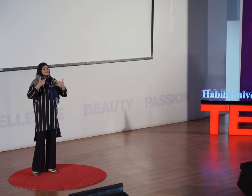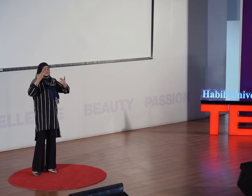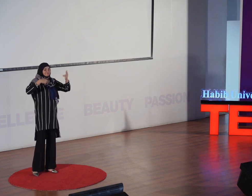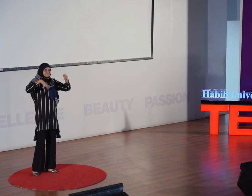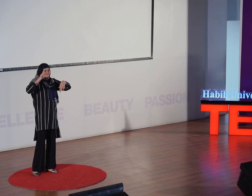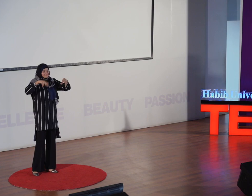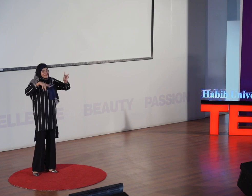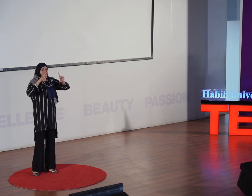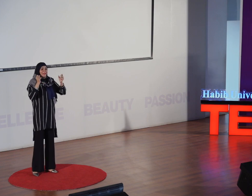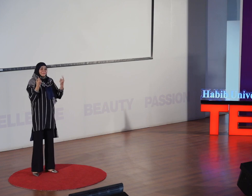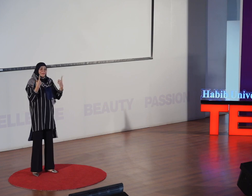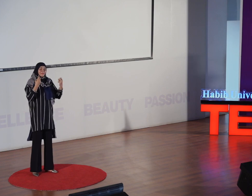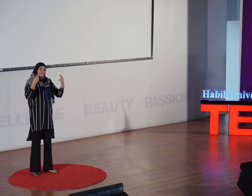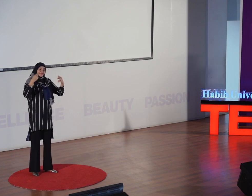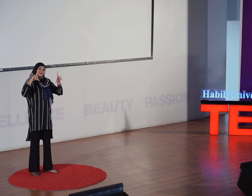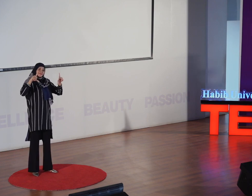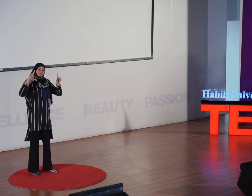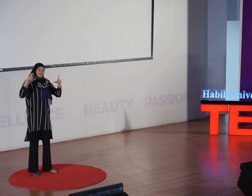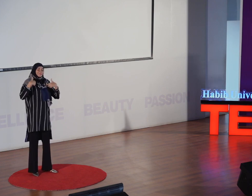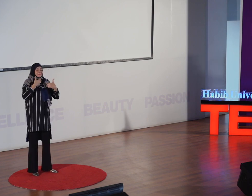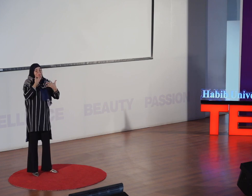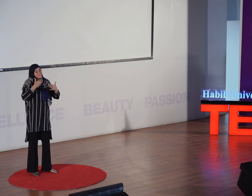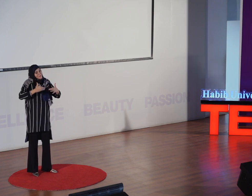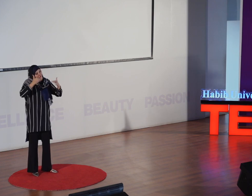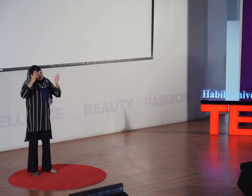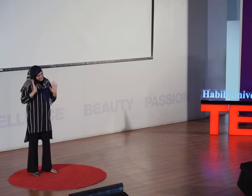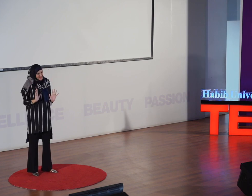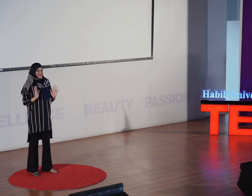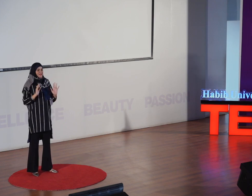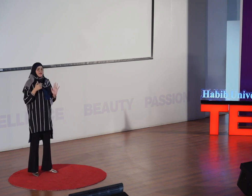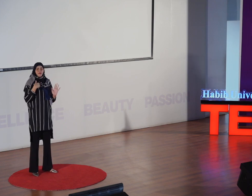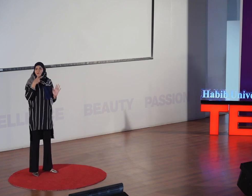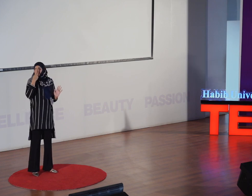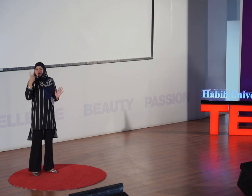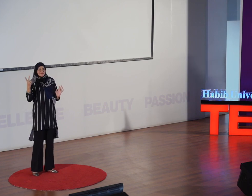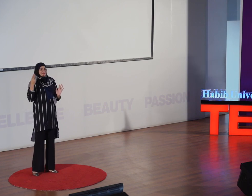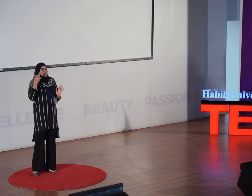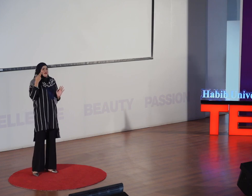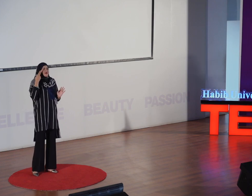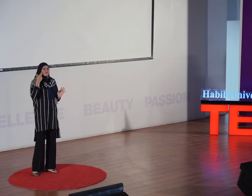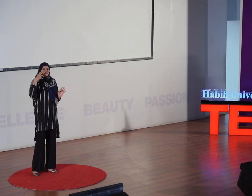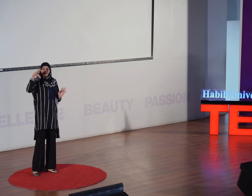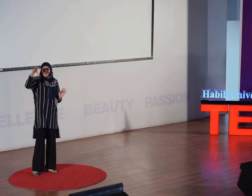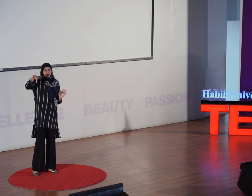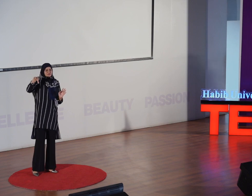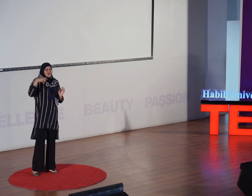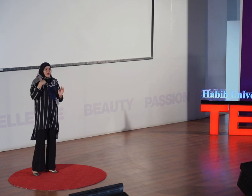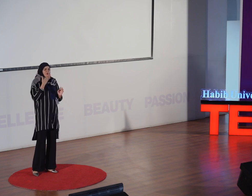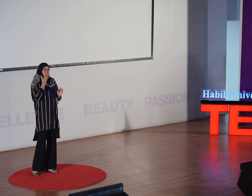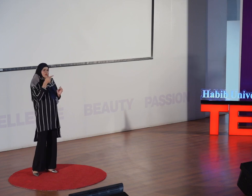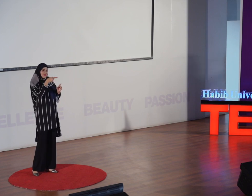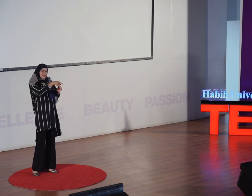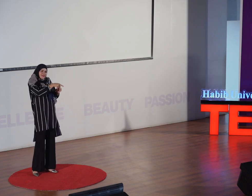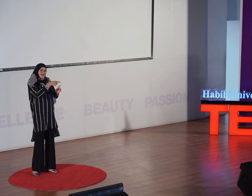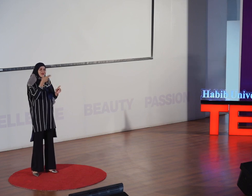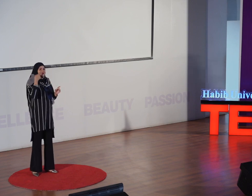loved painting. I was a great painter at that time. I then realized that there is a